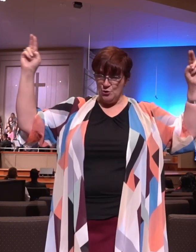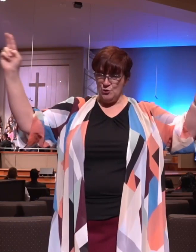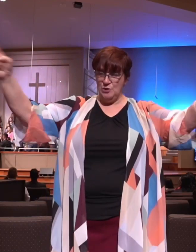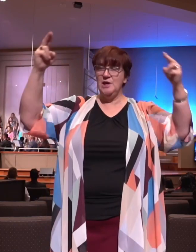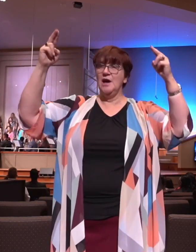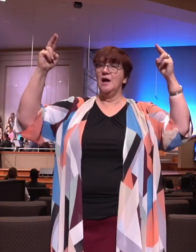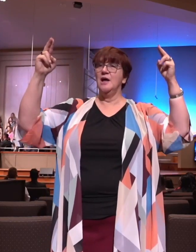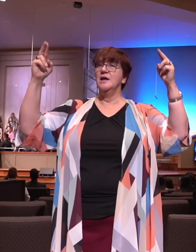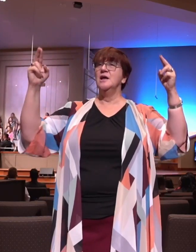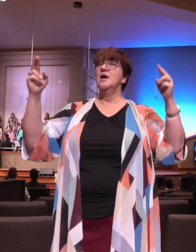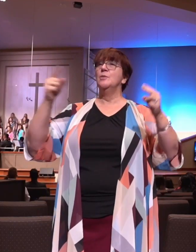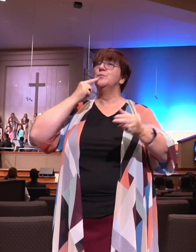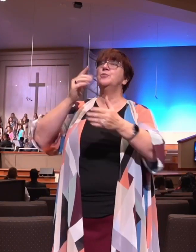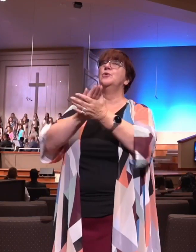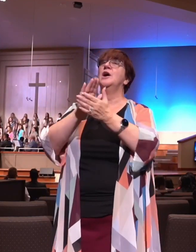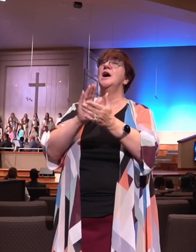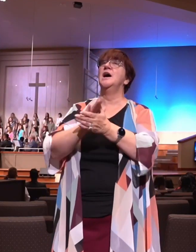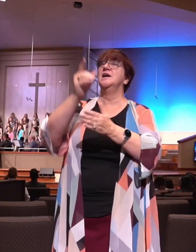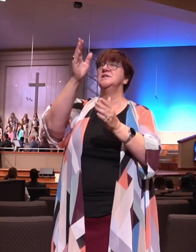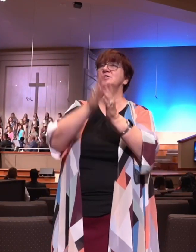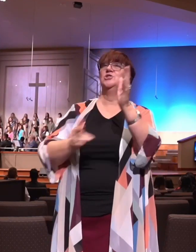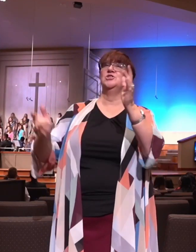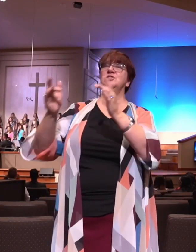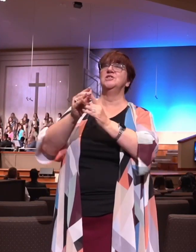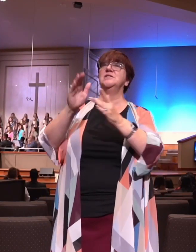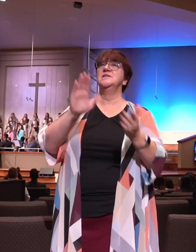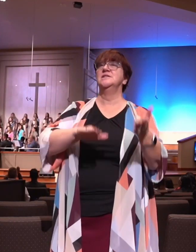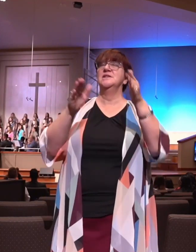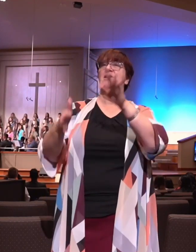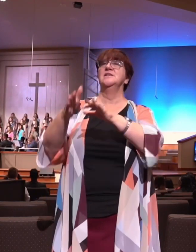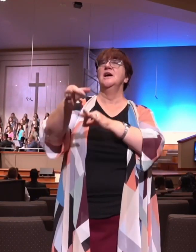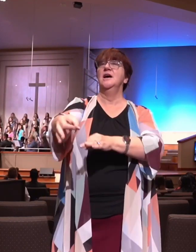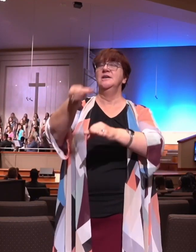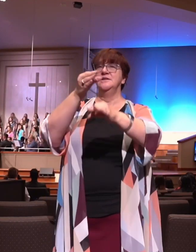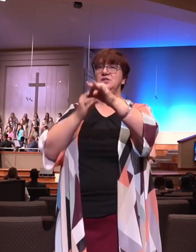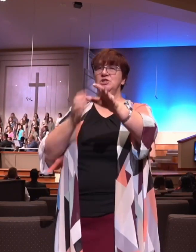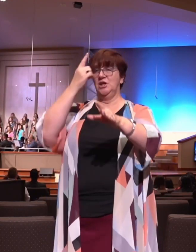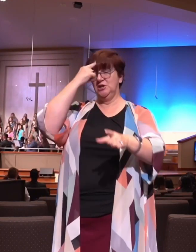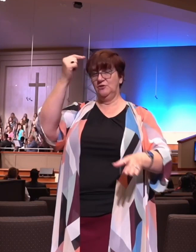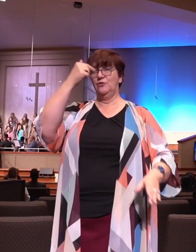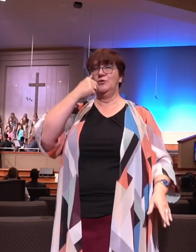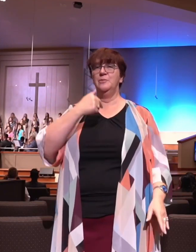Alleluia Praise the one who set me free